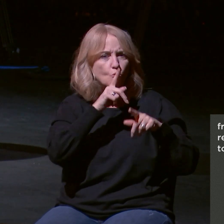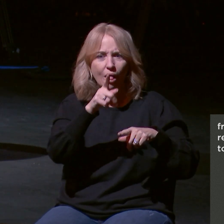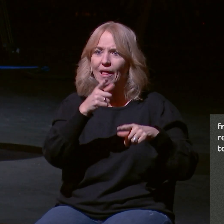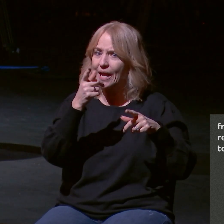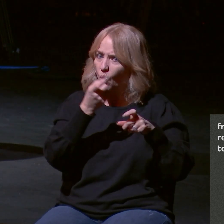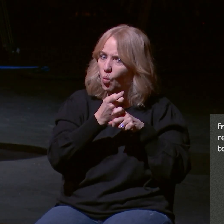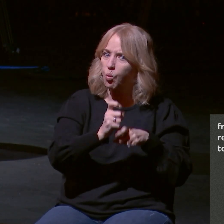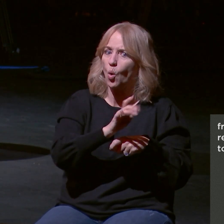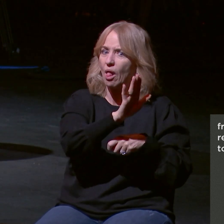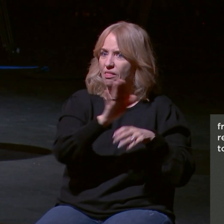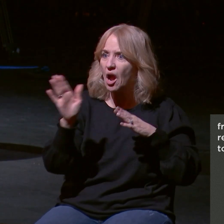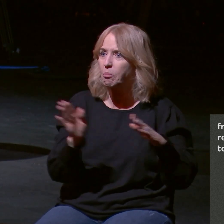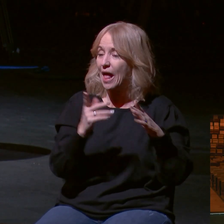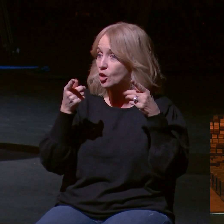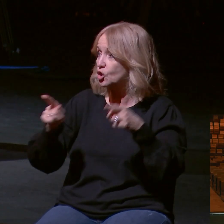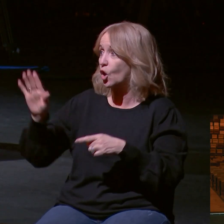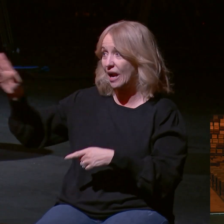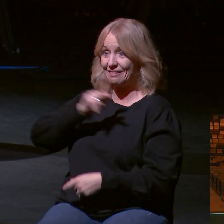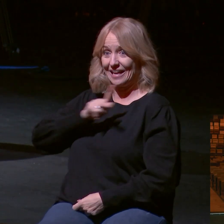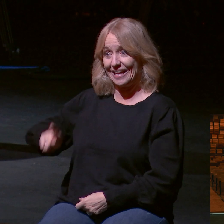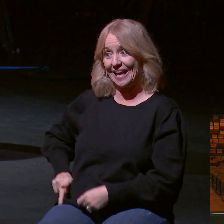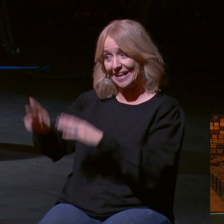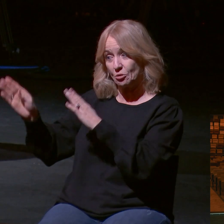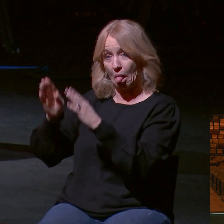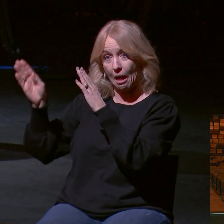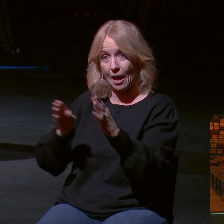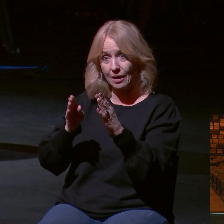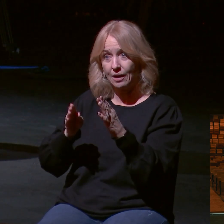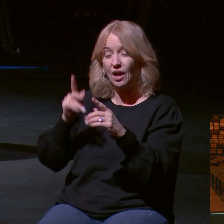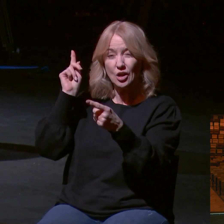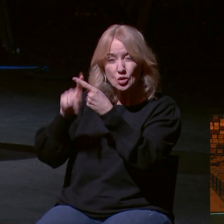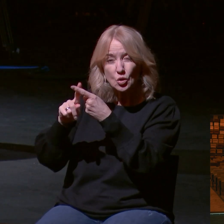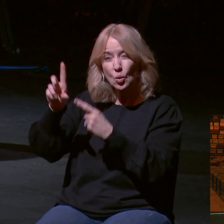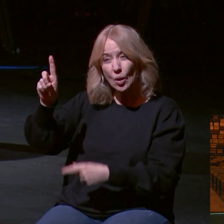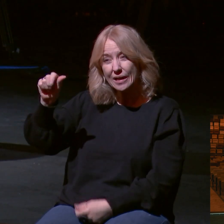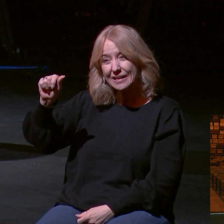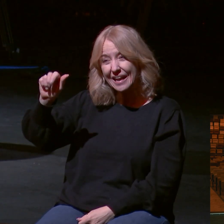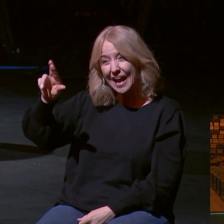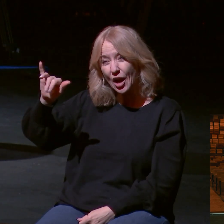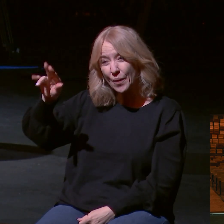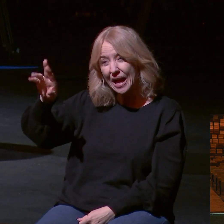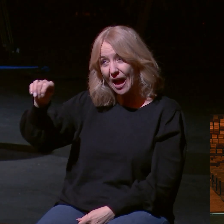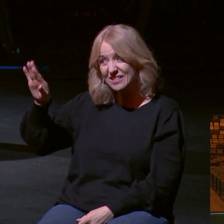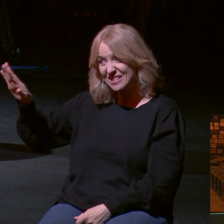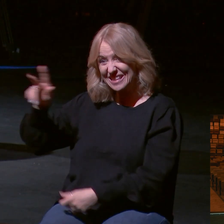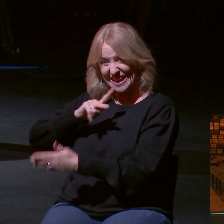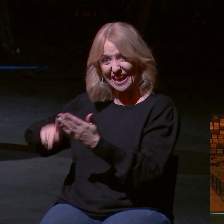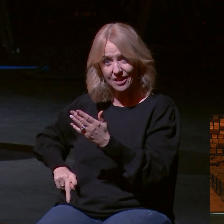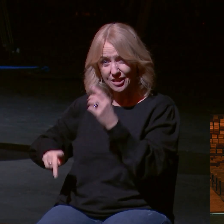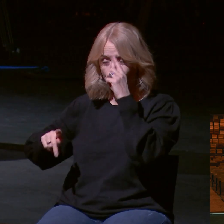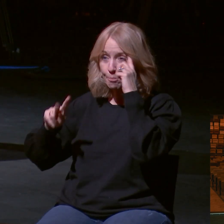reign of Darius, king of Persia. So here you got the Israelites. They got so discouraged that they began to drag their